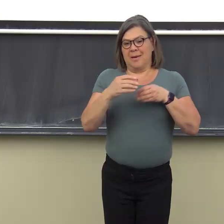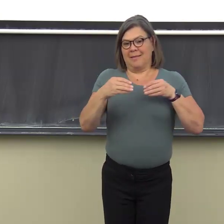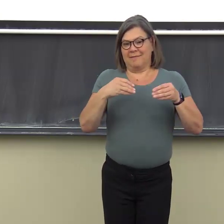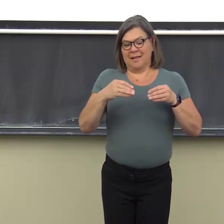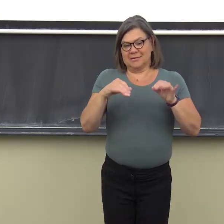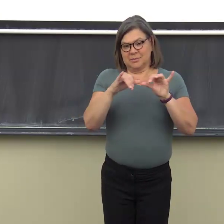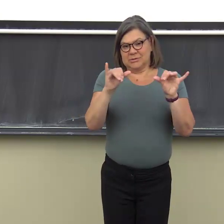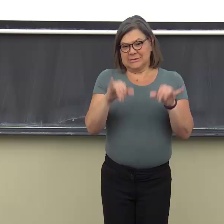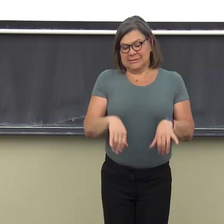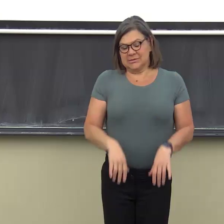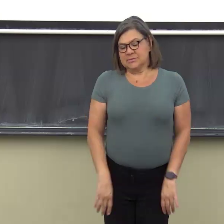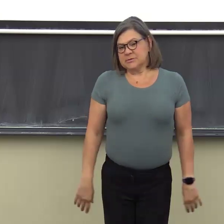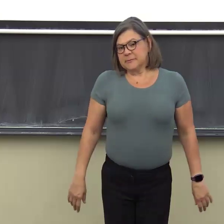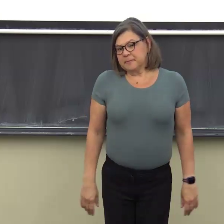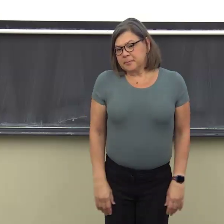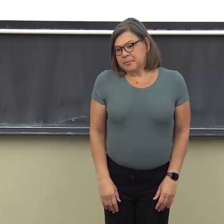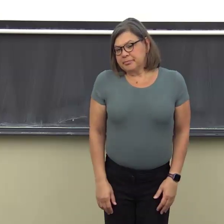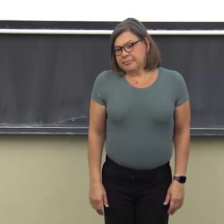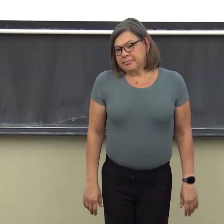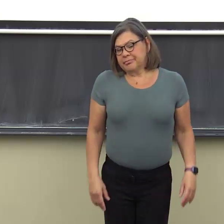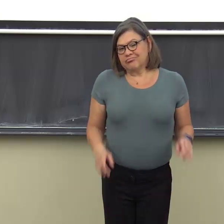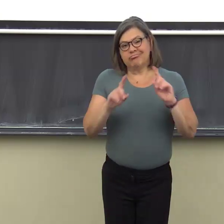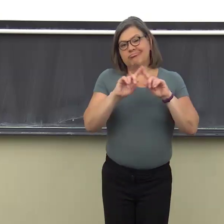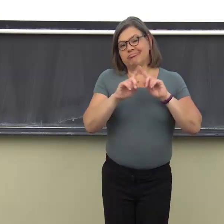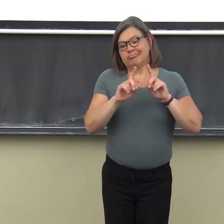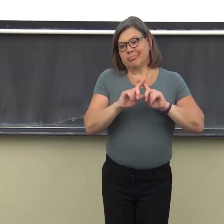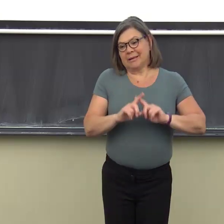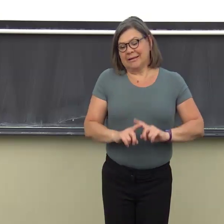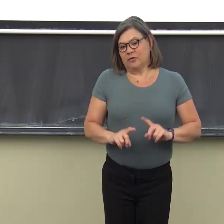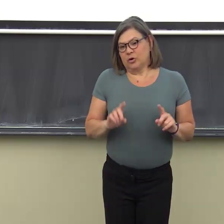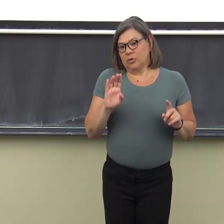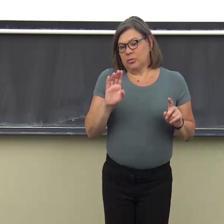systems, different ones, plural.